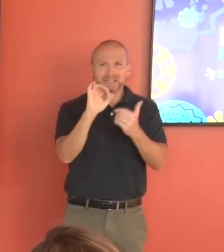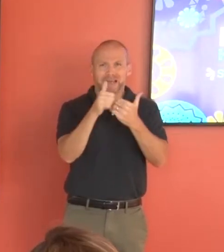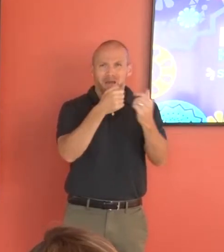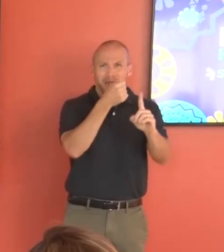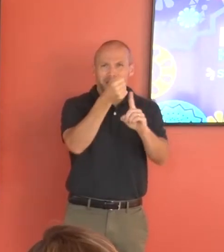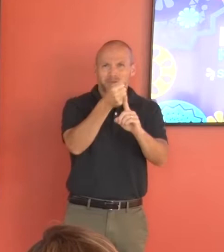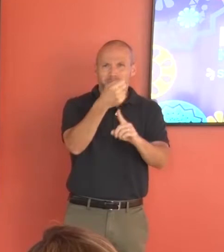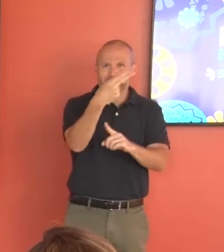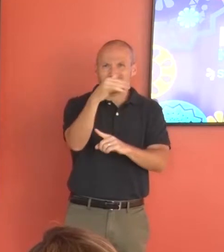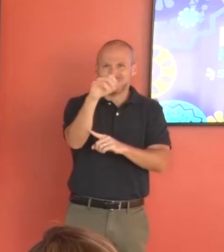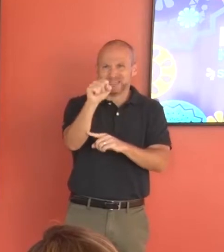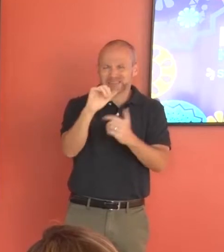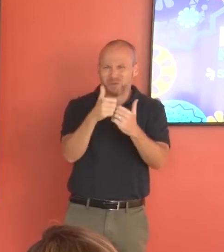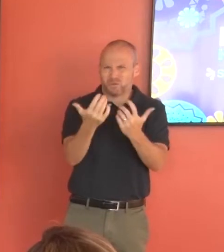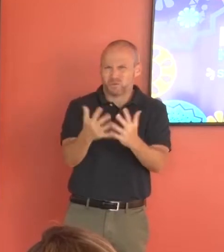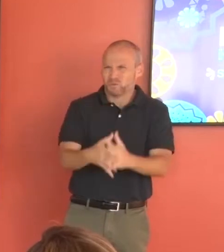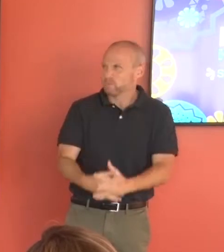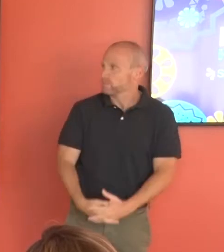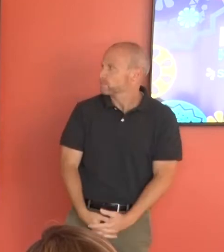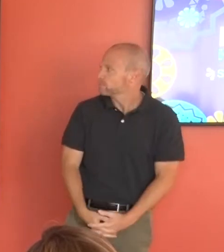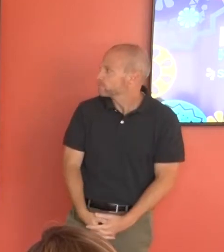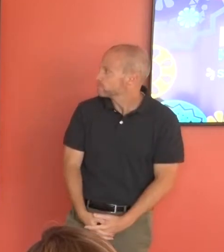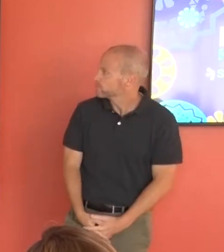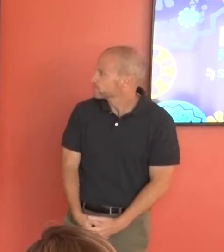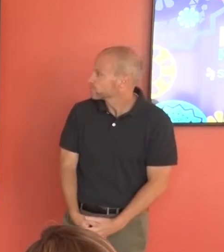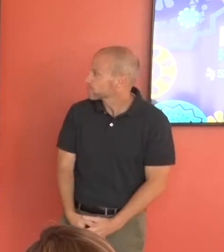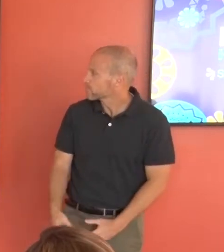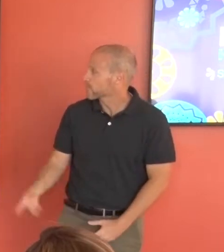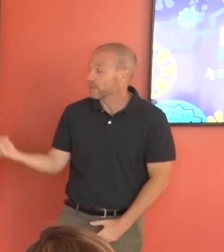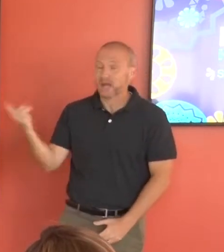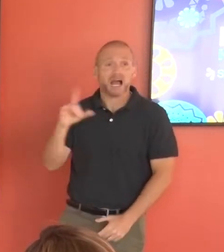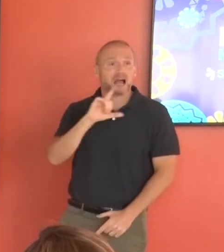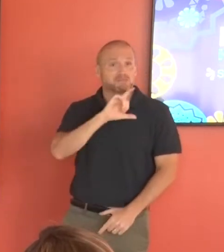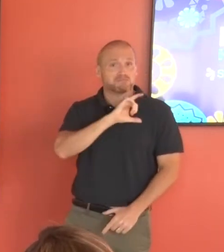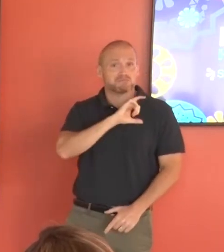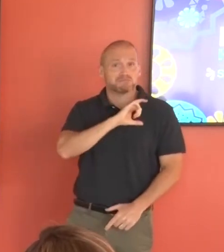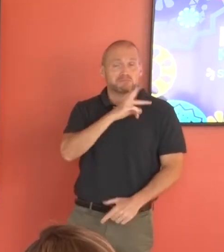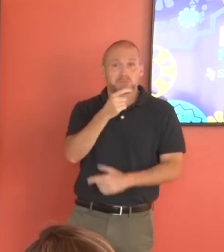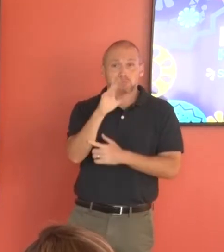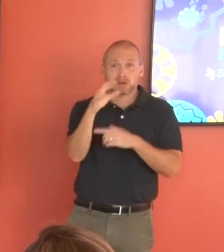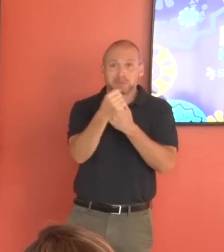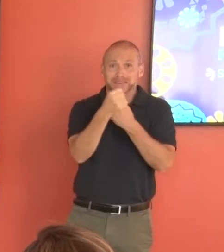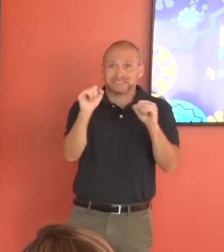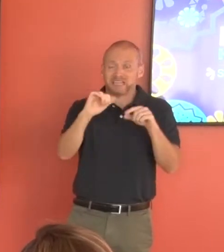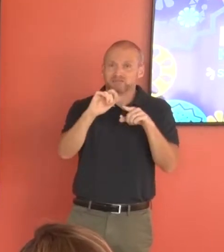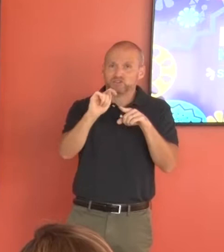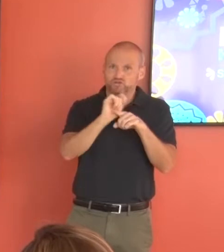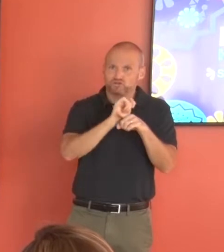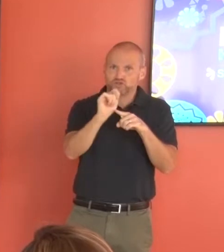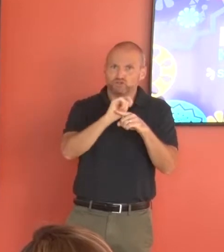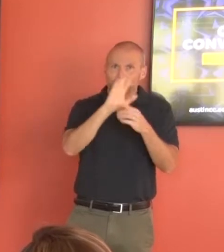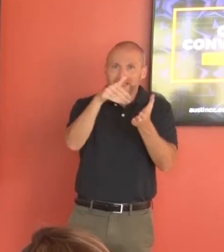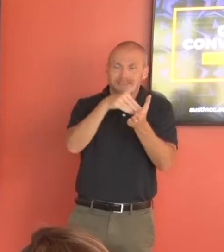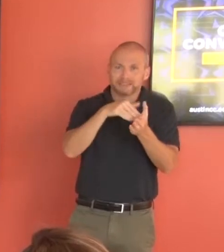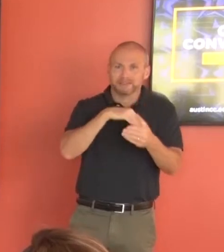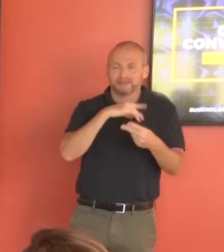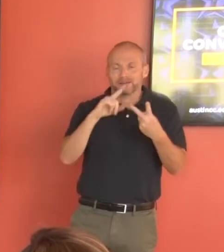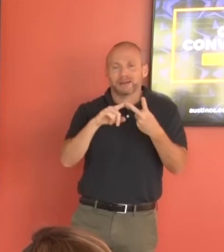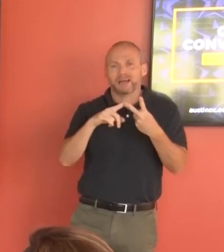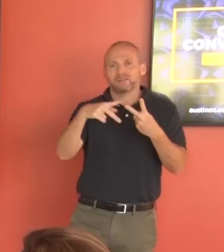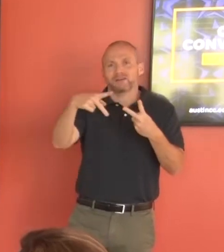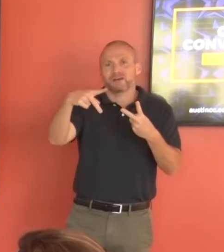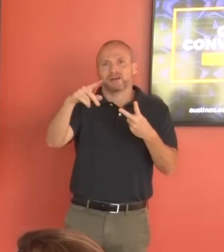campus? But, you know, the Public Safety Training Center, the Pathways Program with Texas